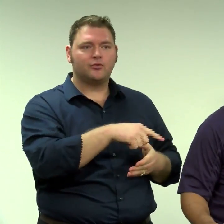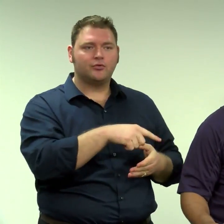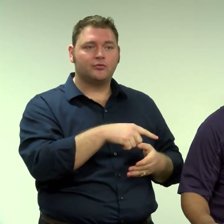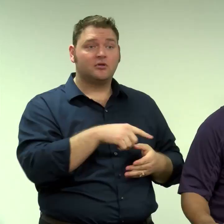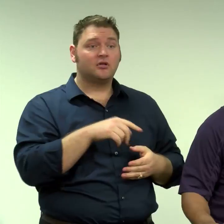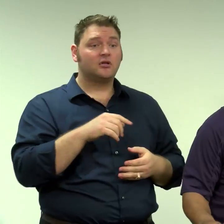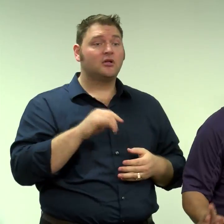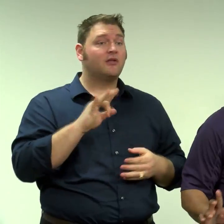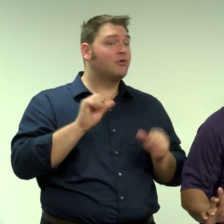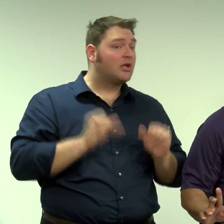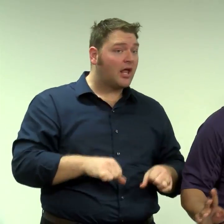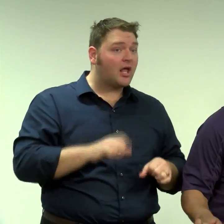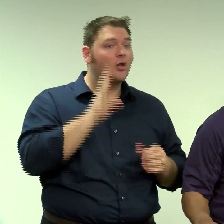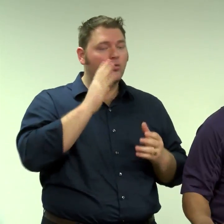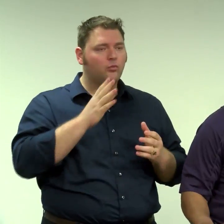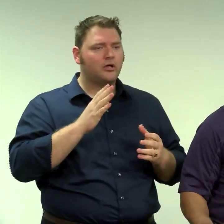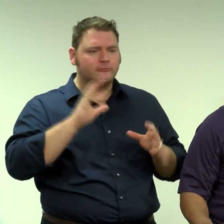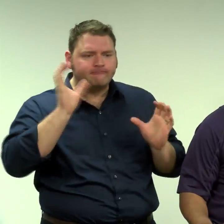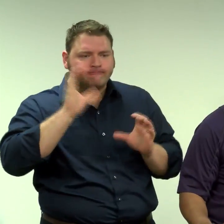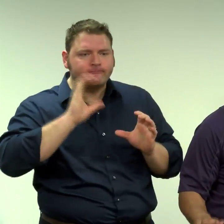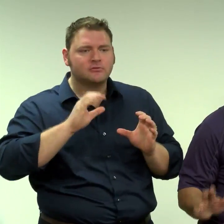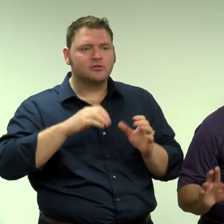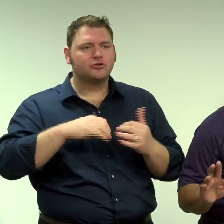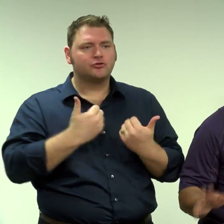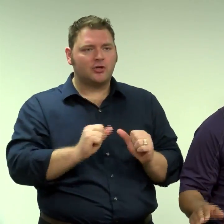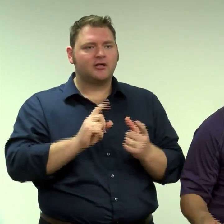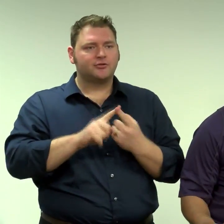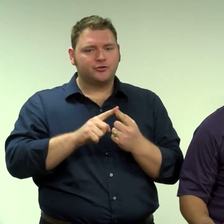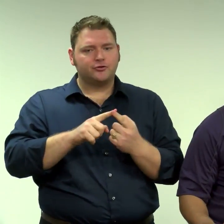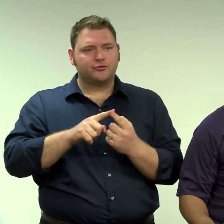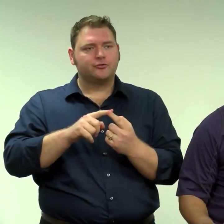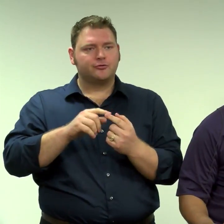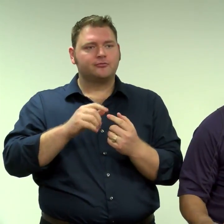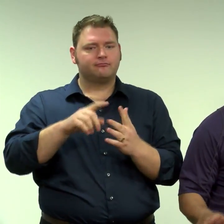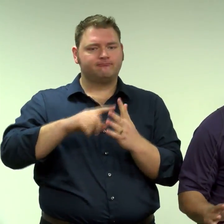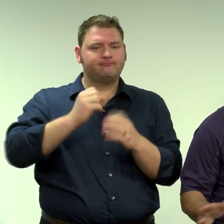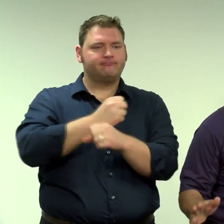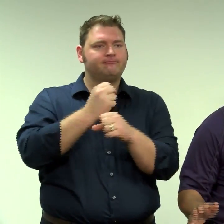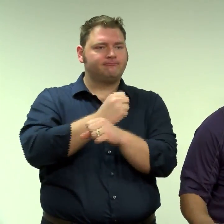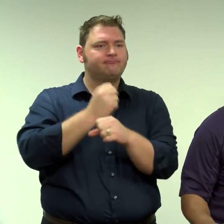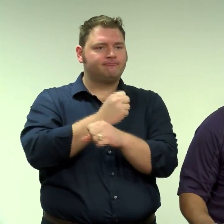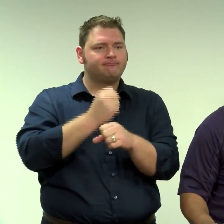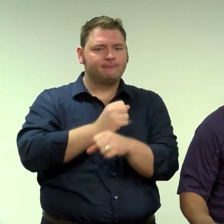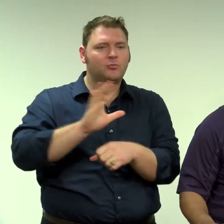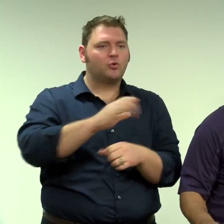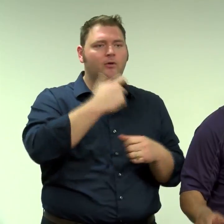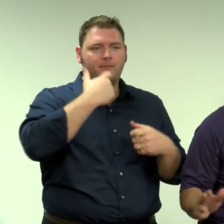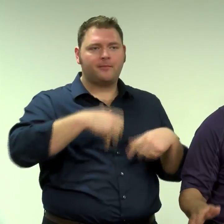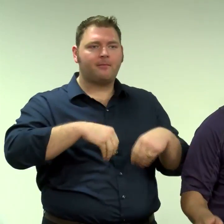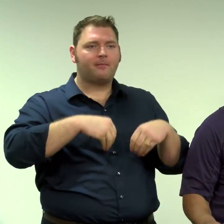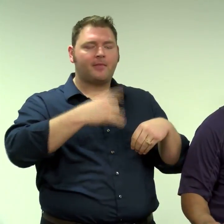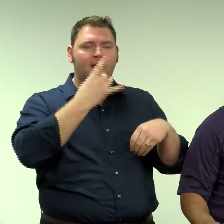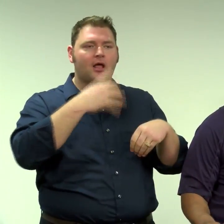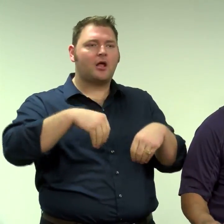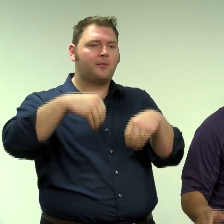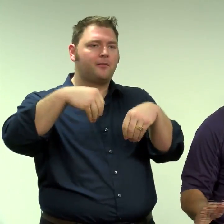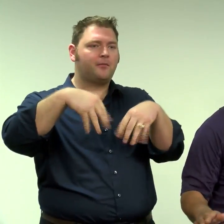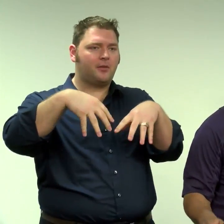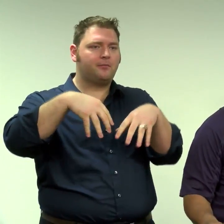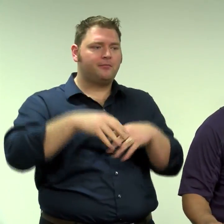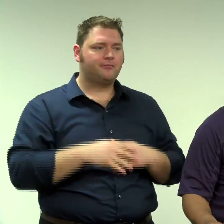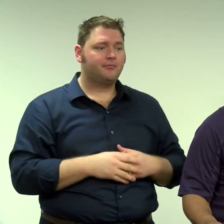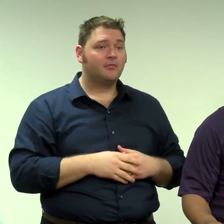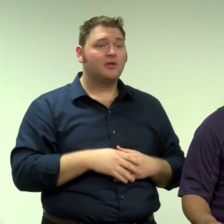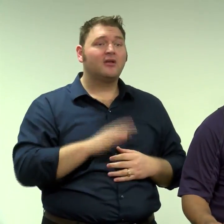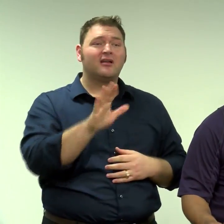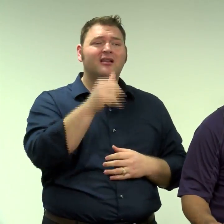that service back on. And one final point, families help families and neighbors help neighbors. If you've been without service and you know